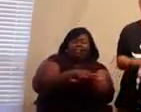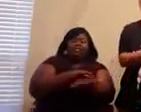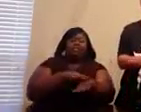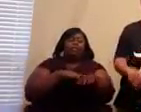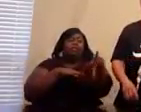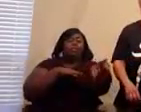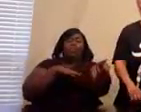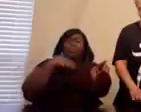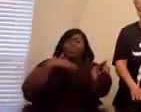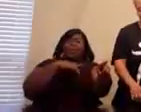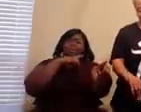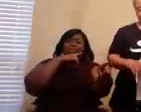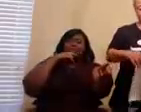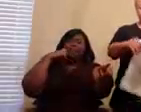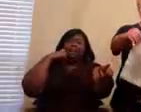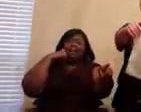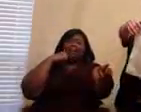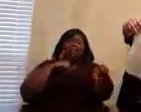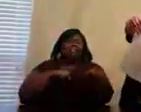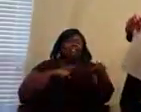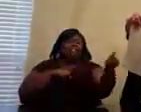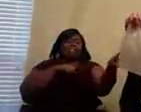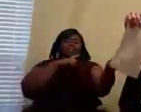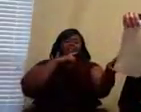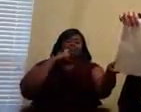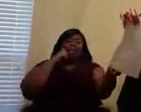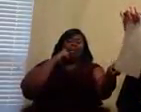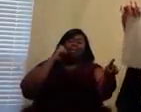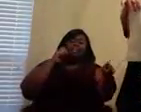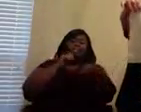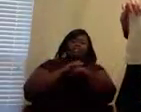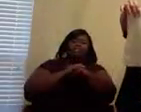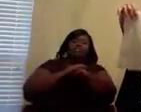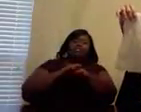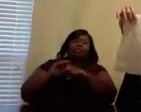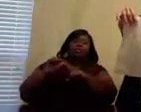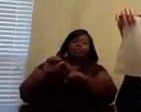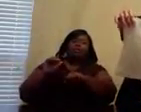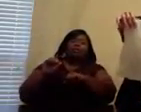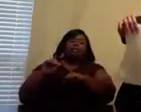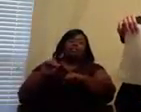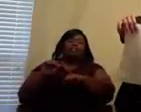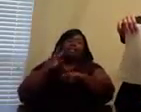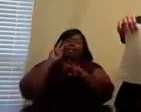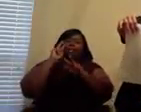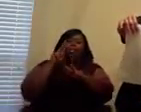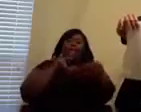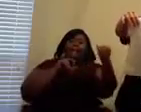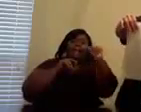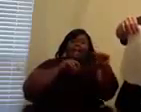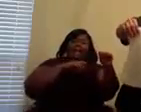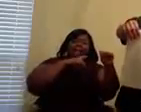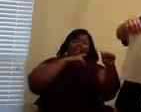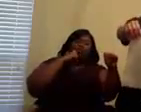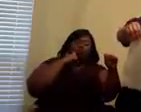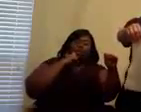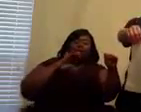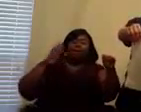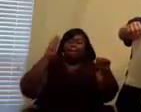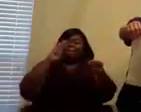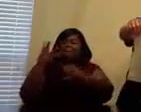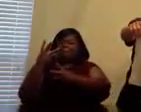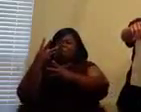And her hand is dry. And if you see the difference between Exhibit B and Exhibit A, which one would